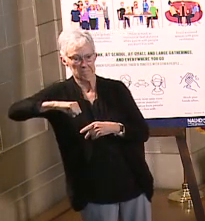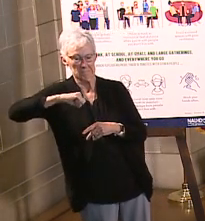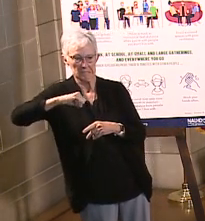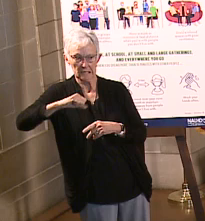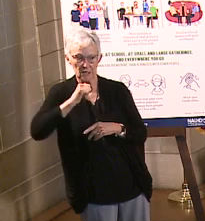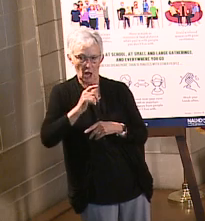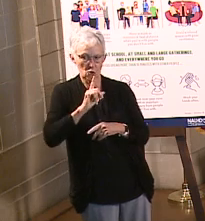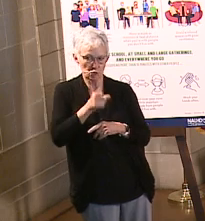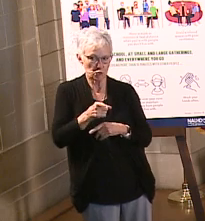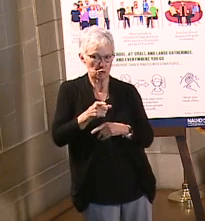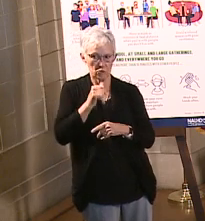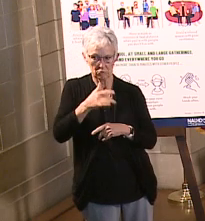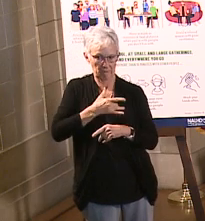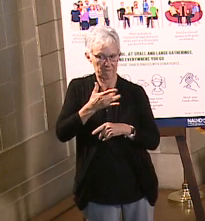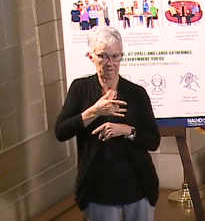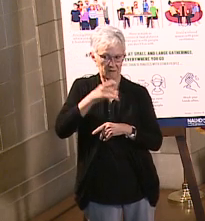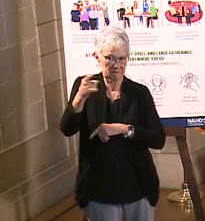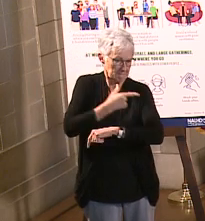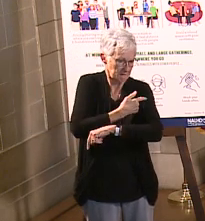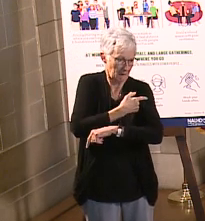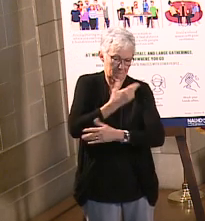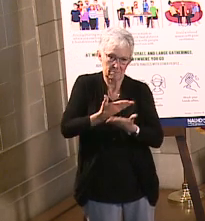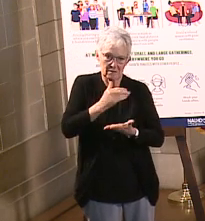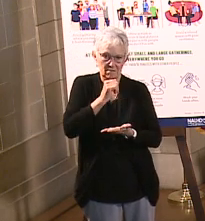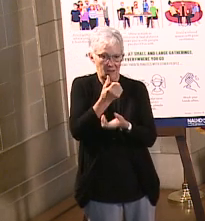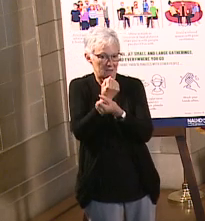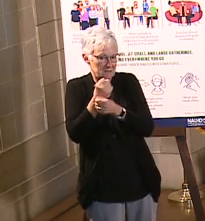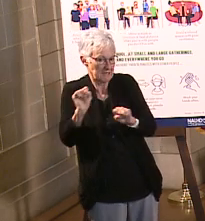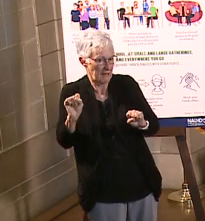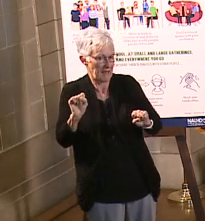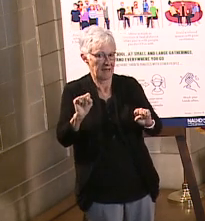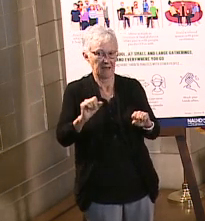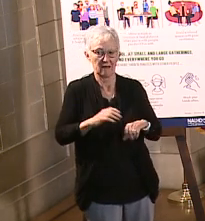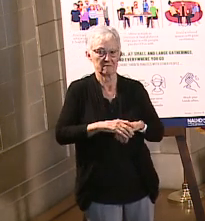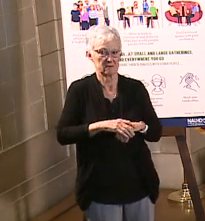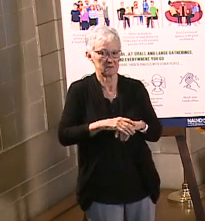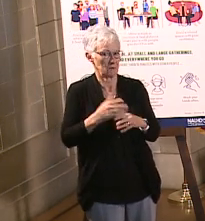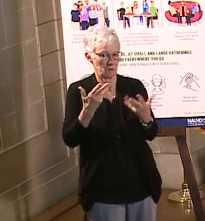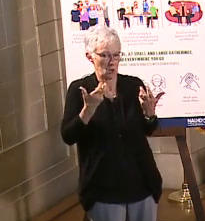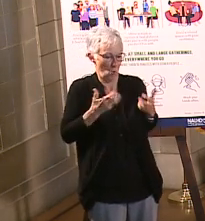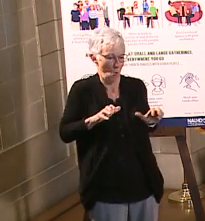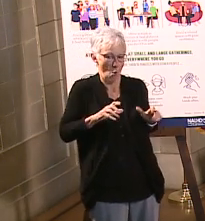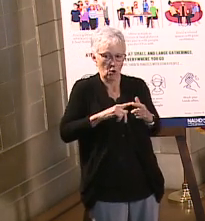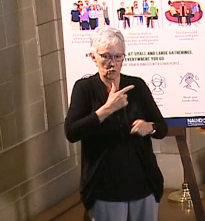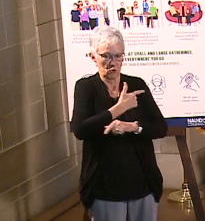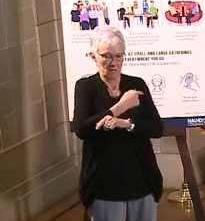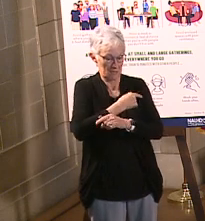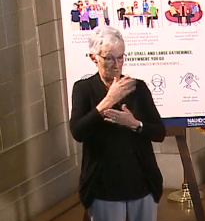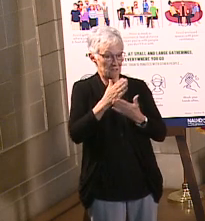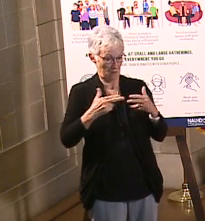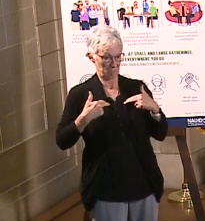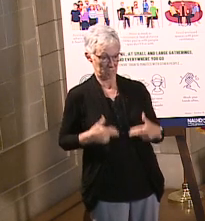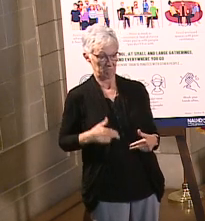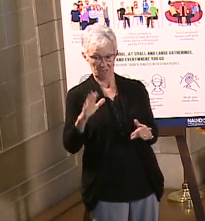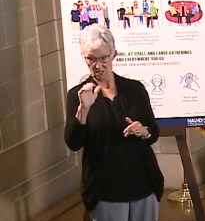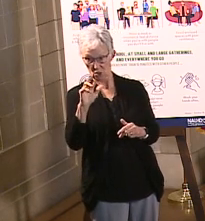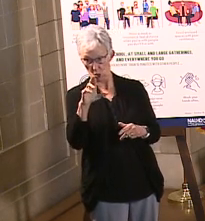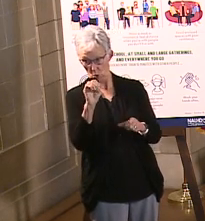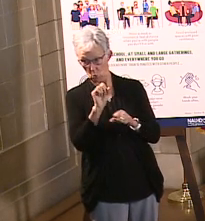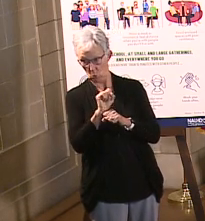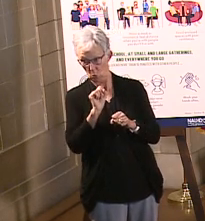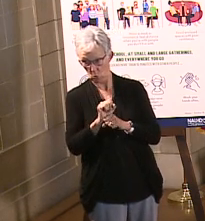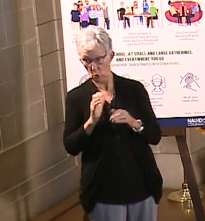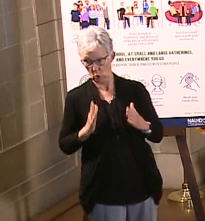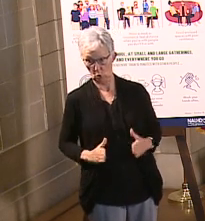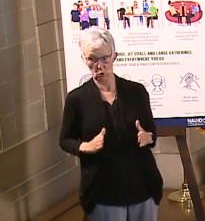regard to helping people be comfortable with taking the vaccine, and because maybe even some healthcare workers are reluctant? And the answer